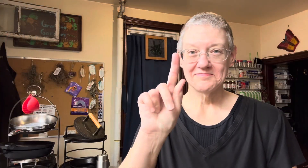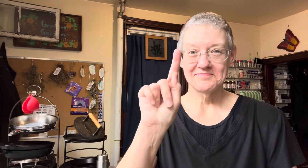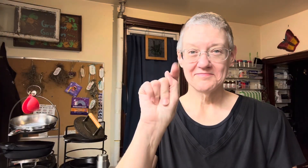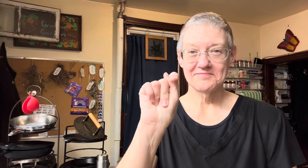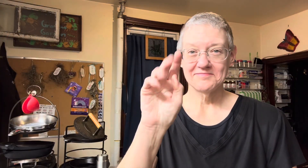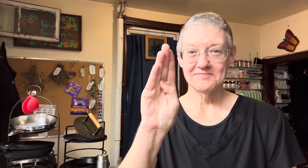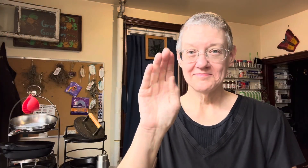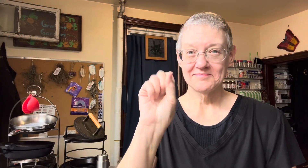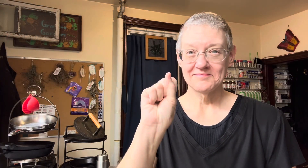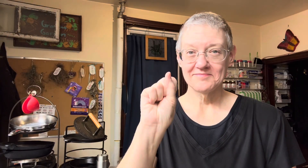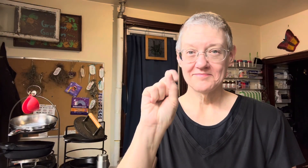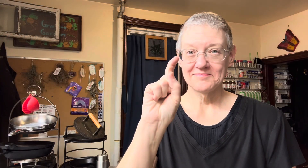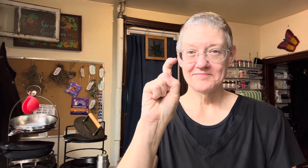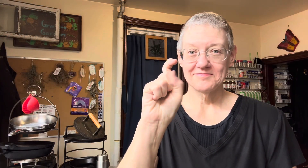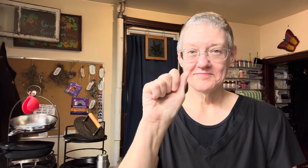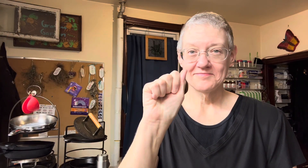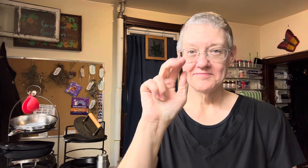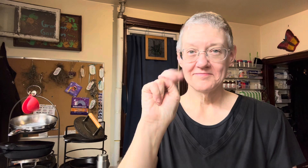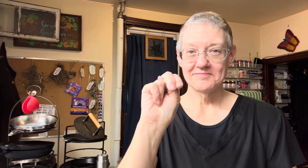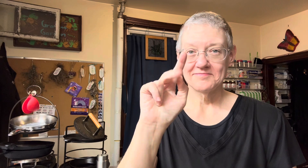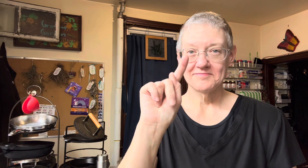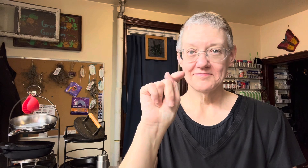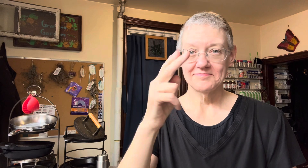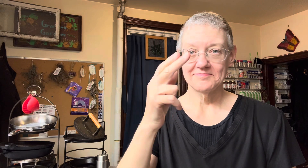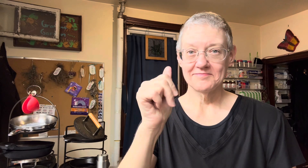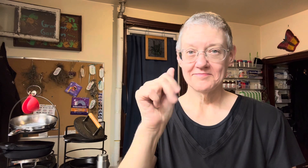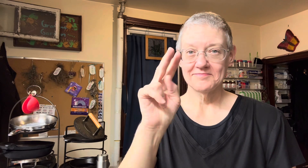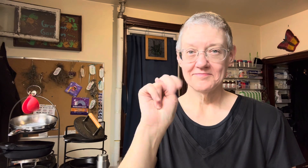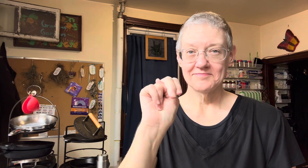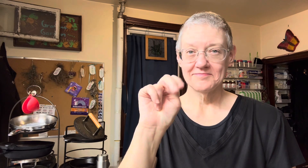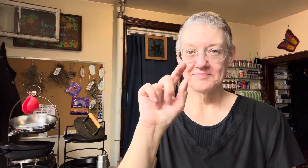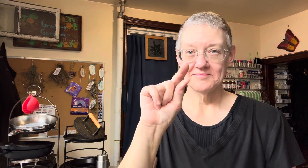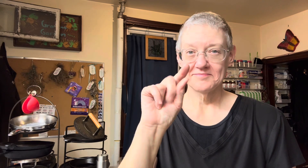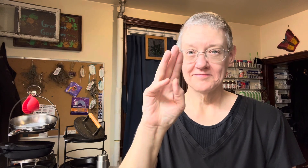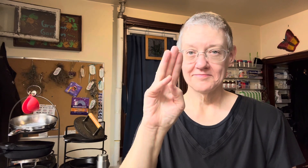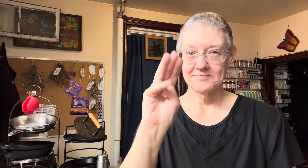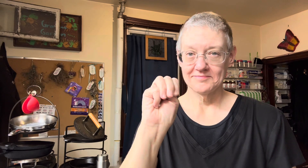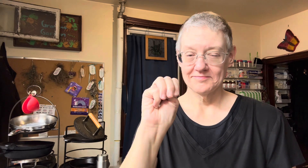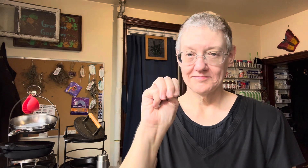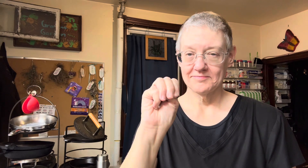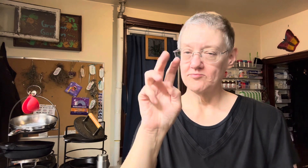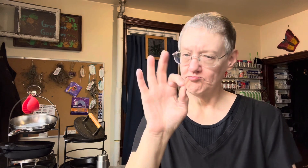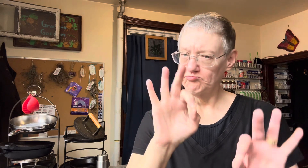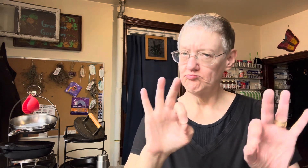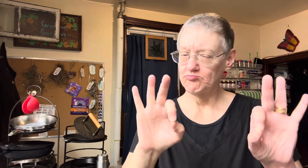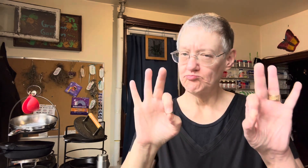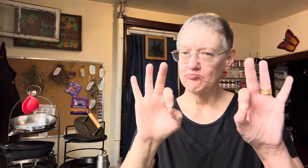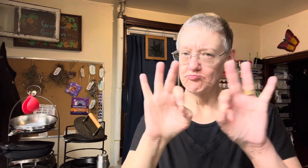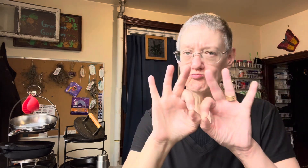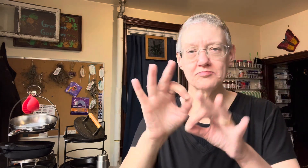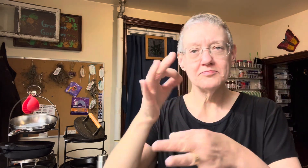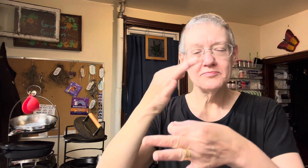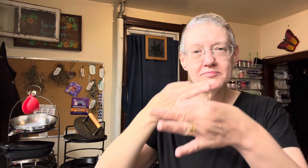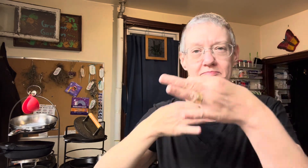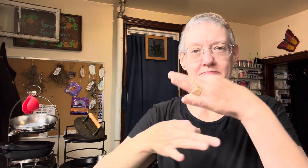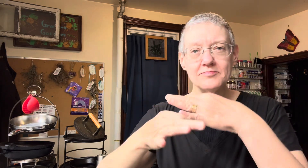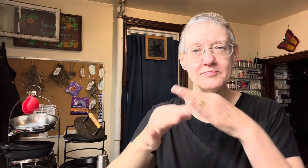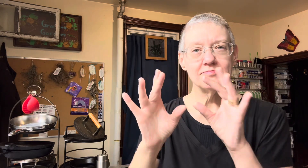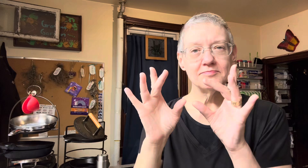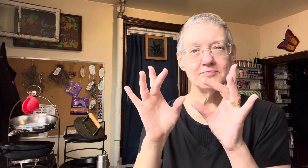Two tablespoons of xanthan gum. And this is also a very important ingredient. It